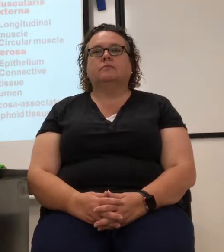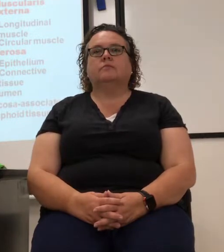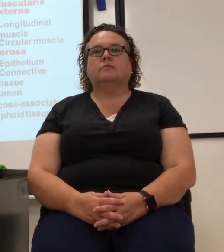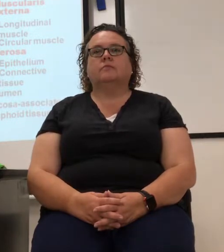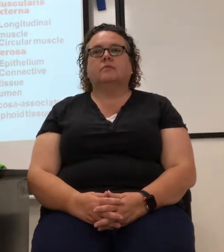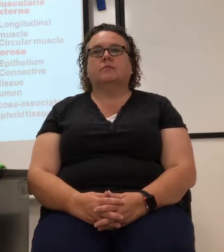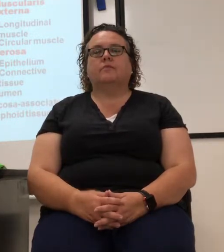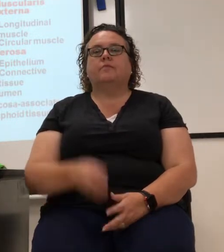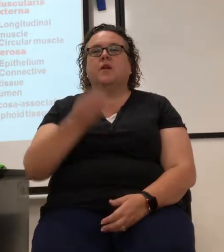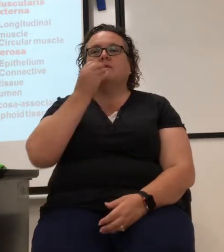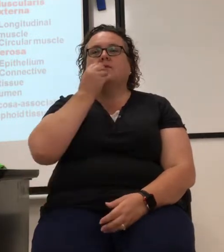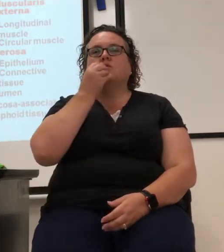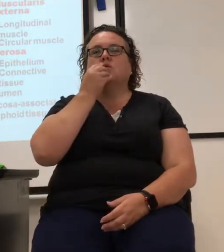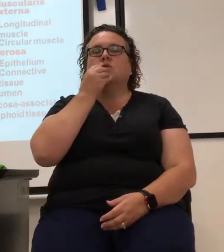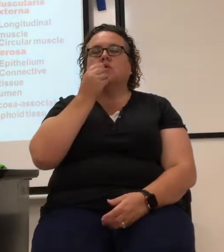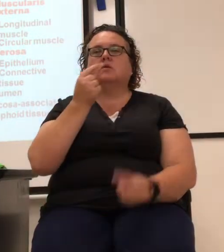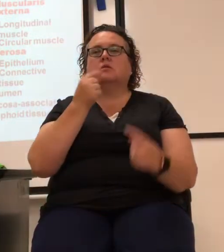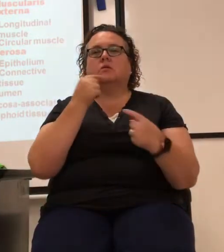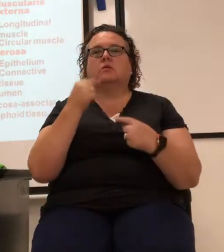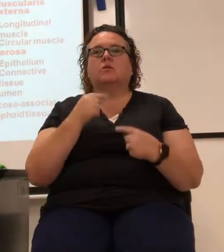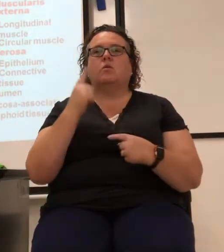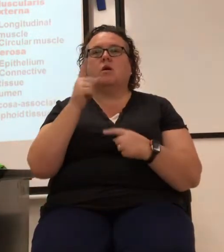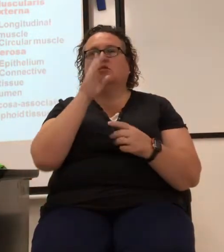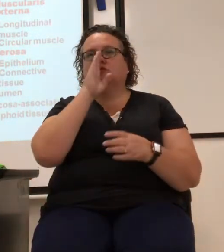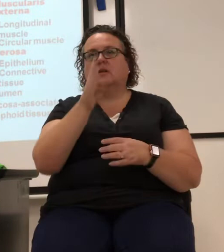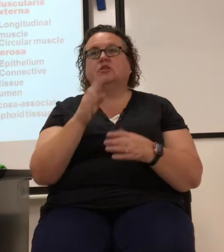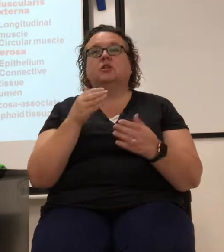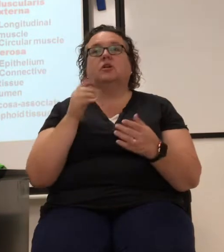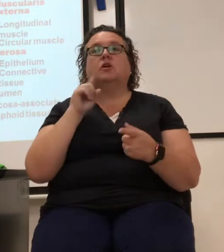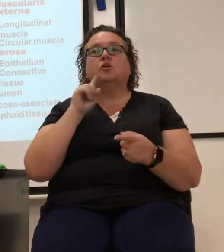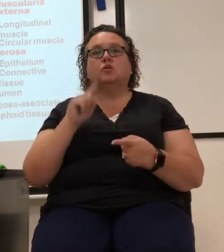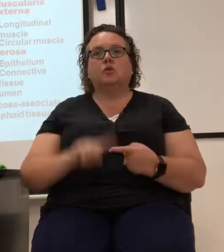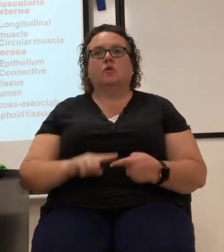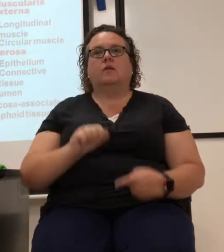Food moves in one direction toward anus.